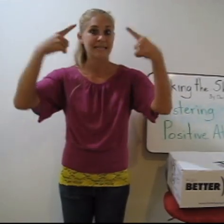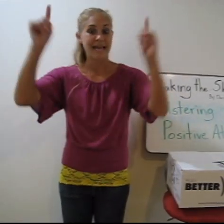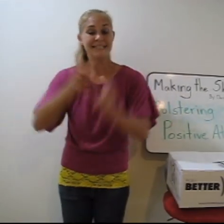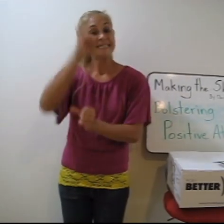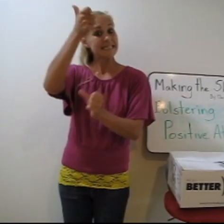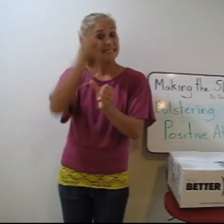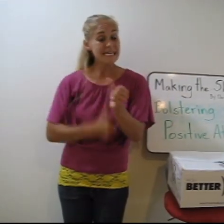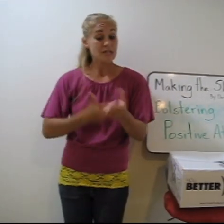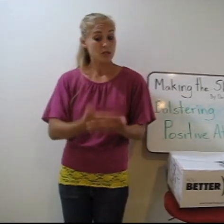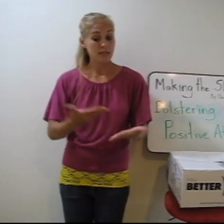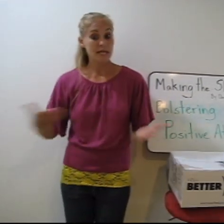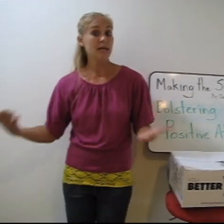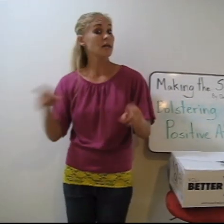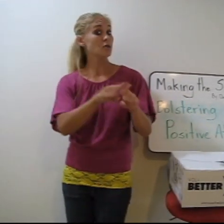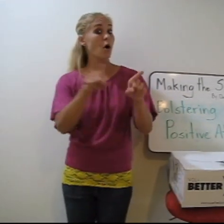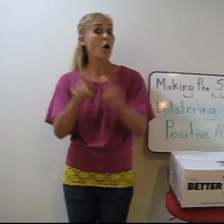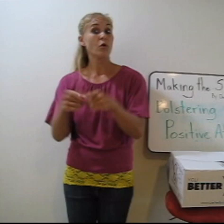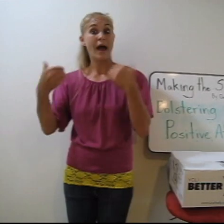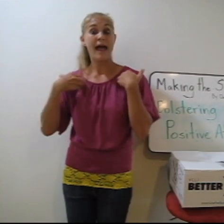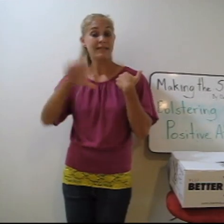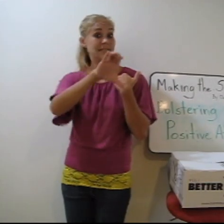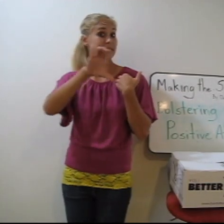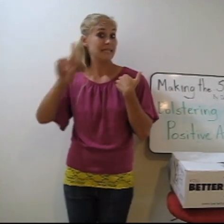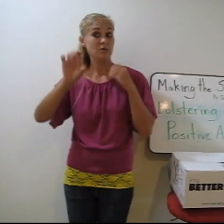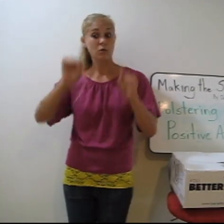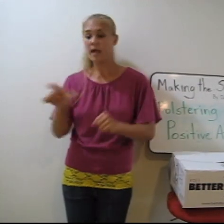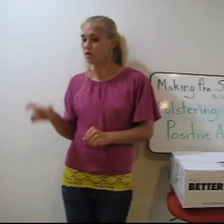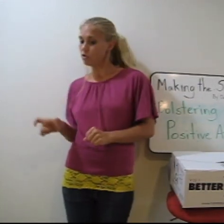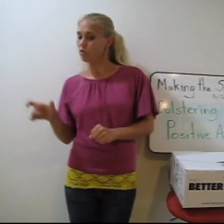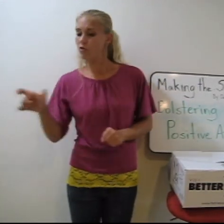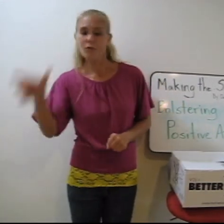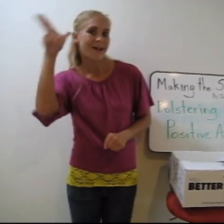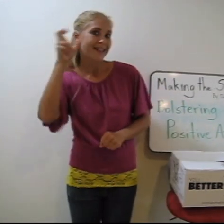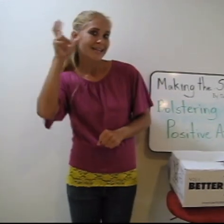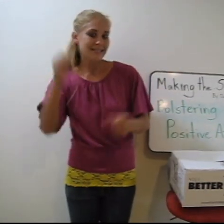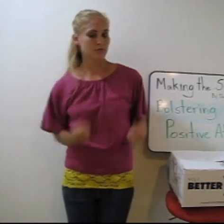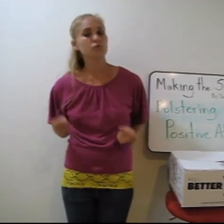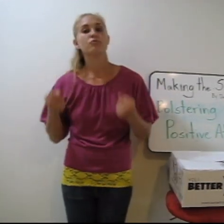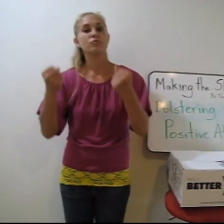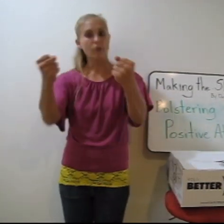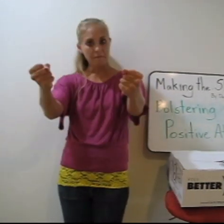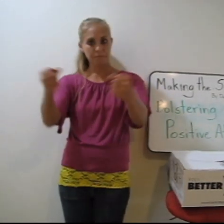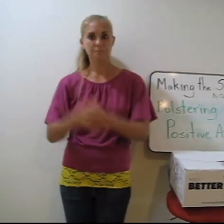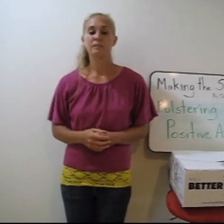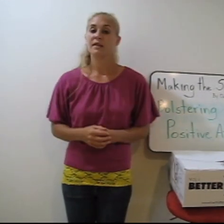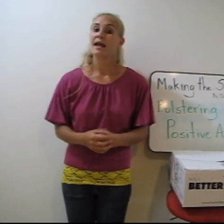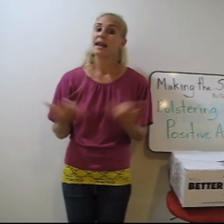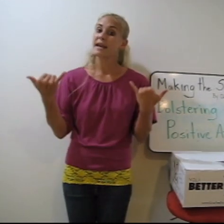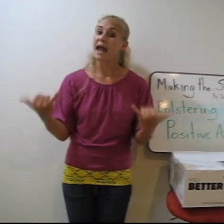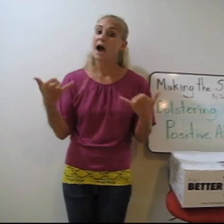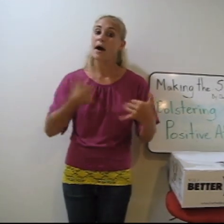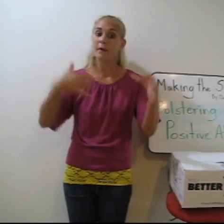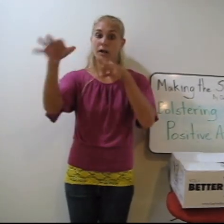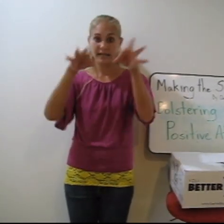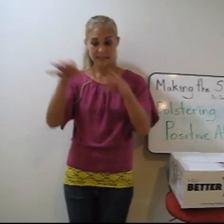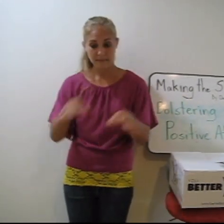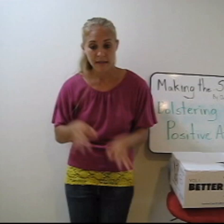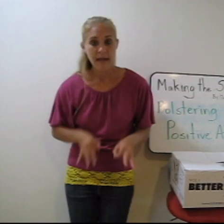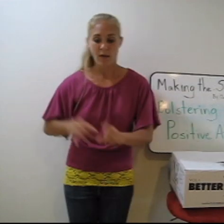also delivered in audio format, so you can listen to it in your car. Let me further explain why regular exposure to